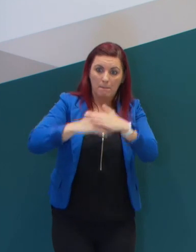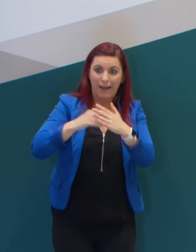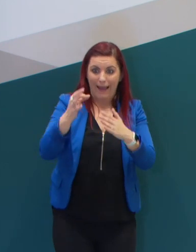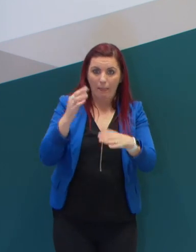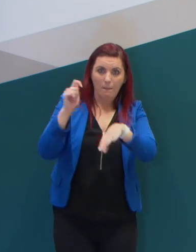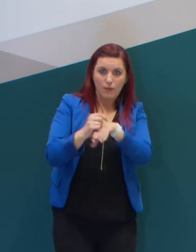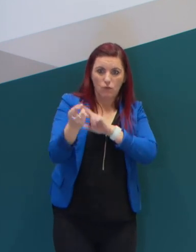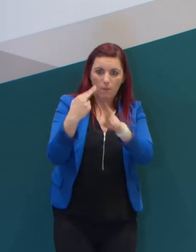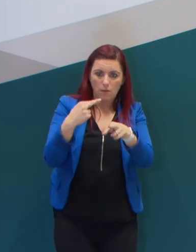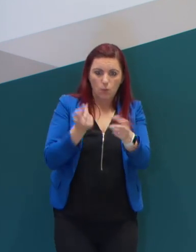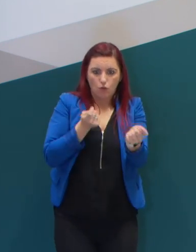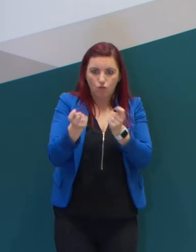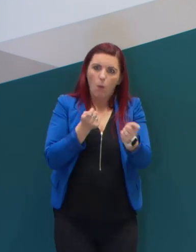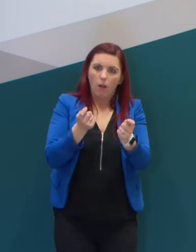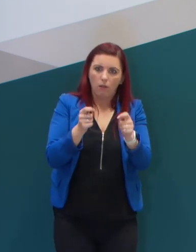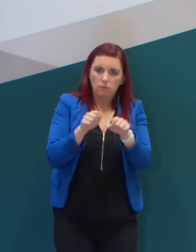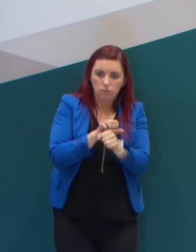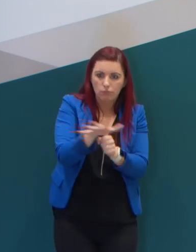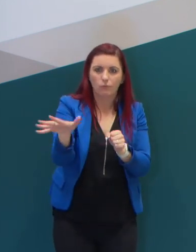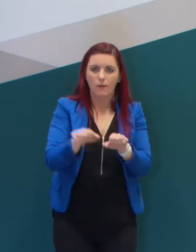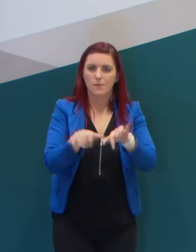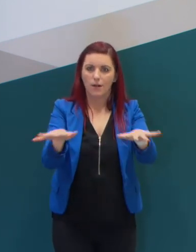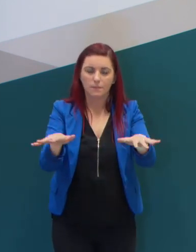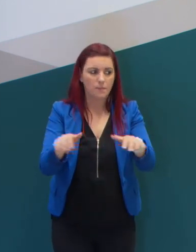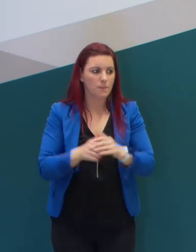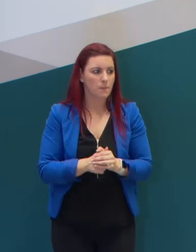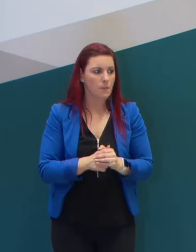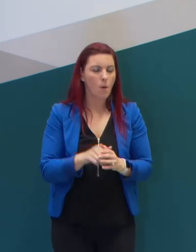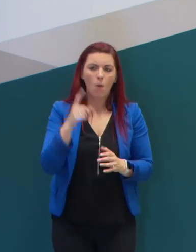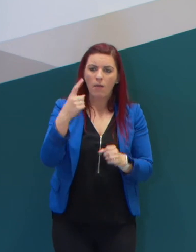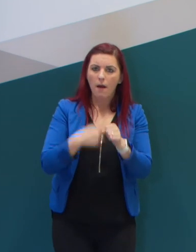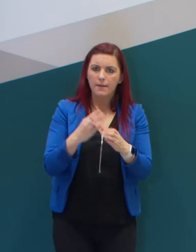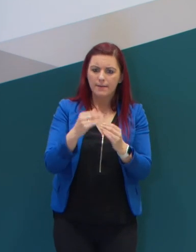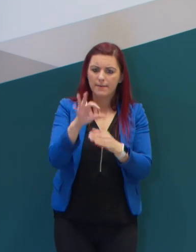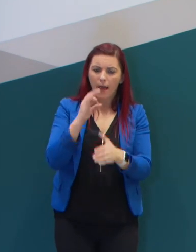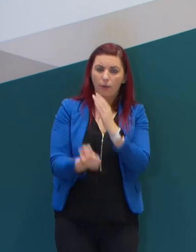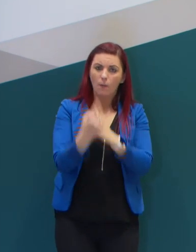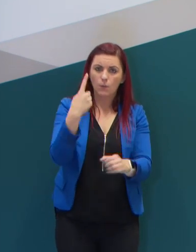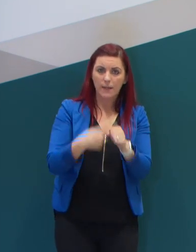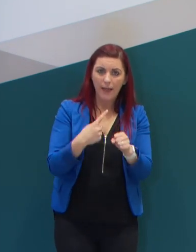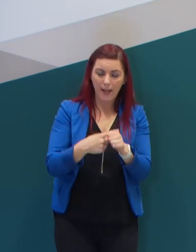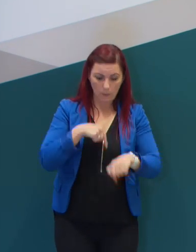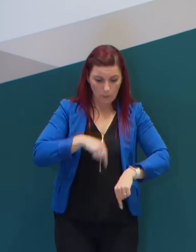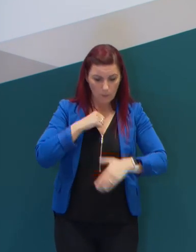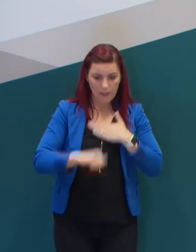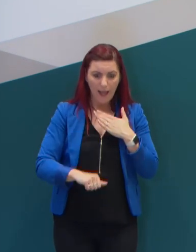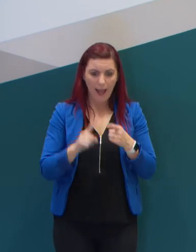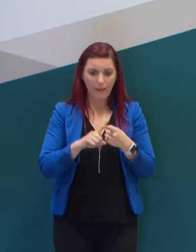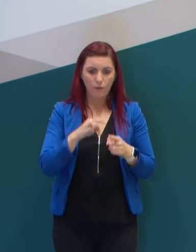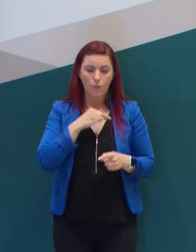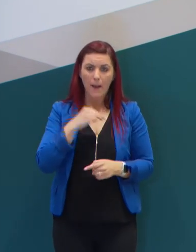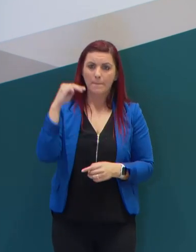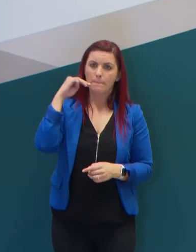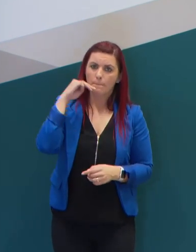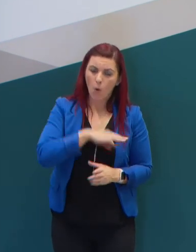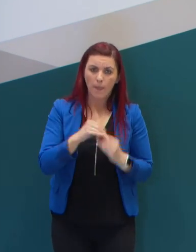population. But I take the, and you'll be tired of listening to me saying this, I take the opportunity again to say that the key measure in terms